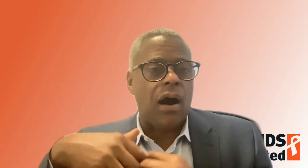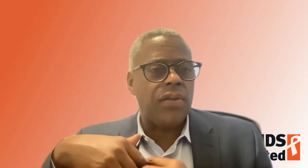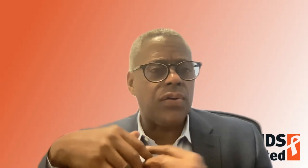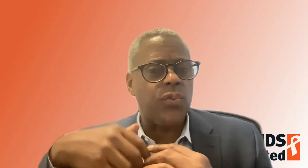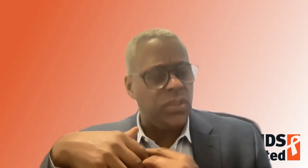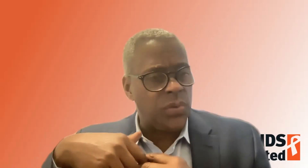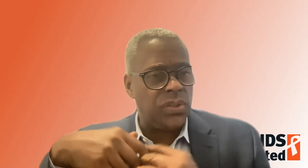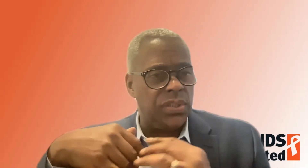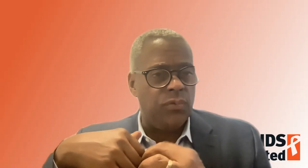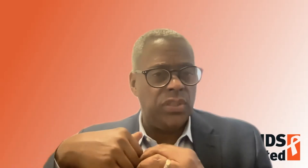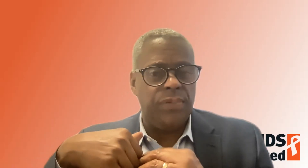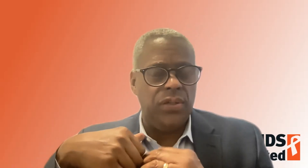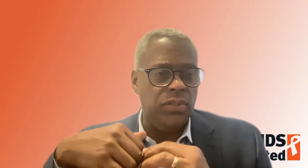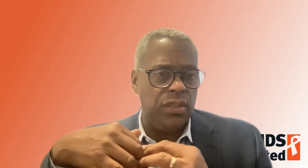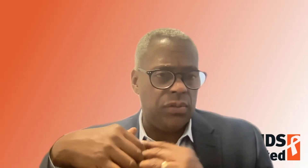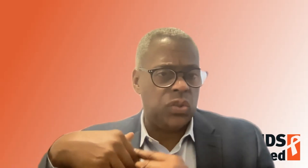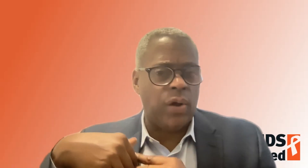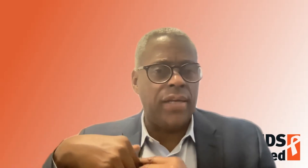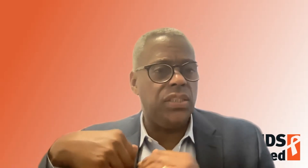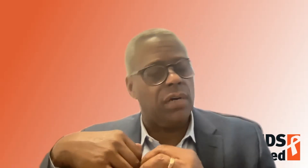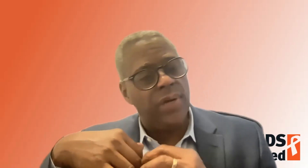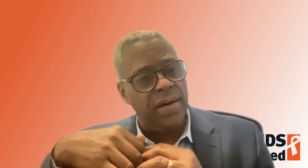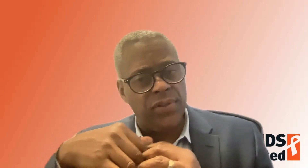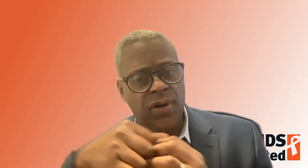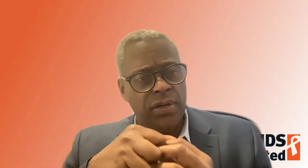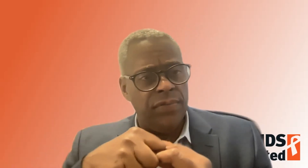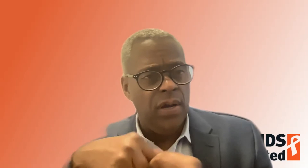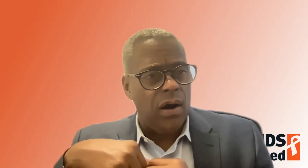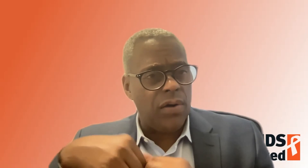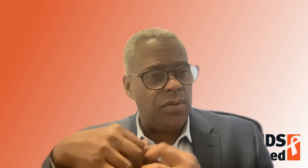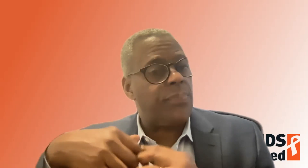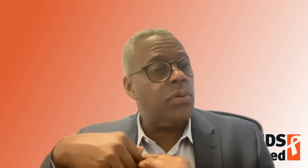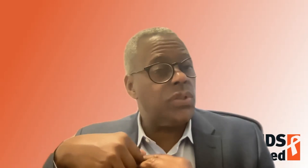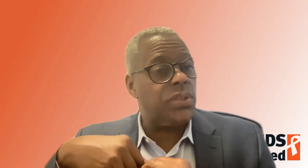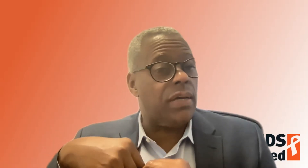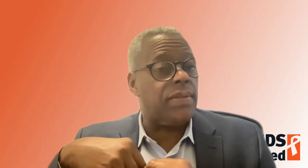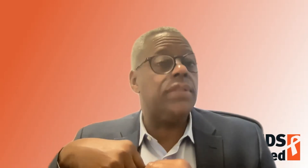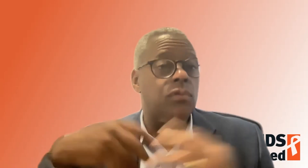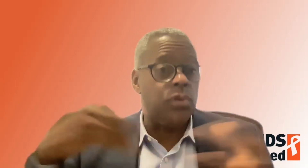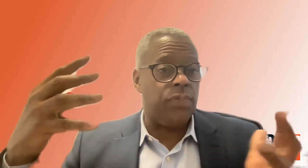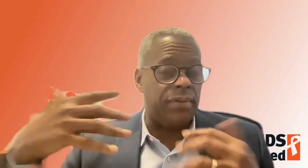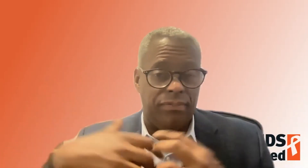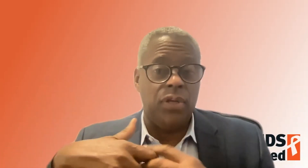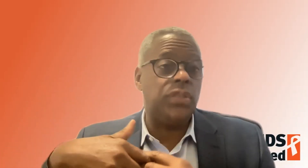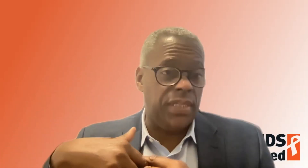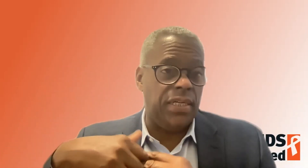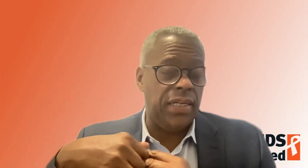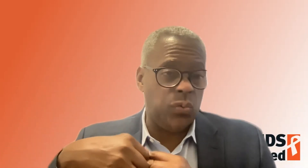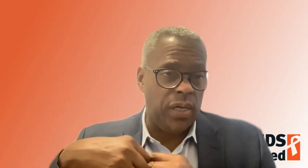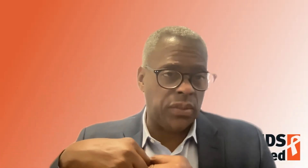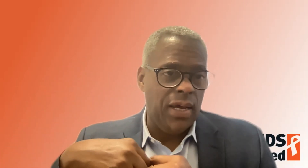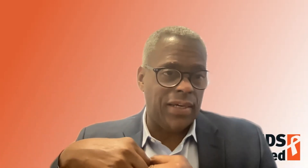gay men of color particularly? Are there resources that we should be using? Are there strategies that we haven't thought of? Are there approaches that this group, that those